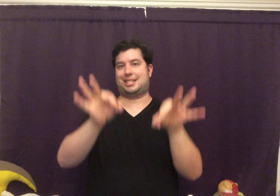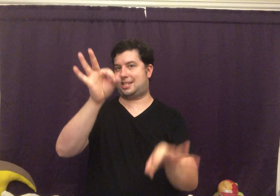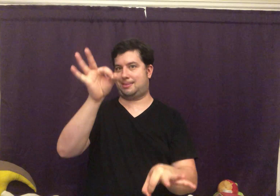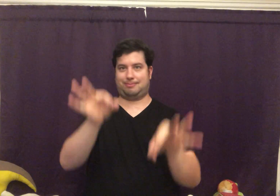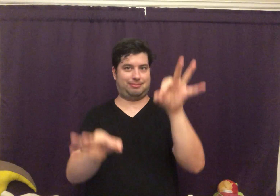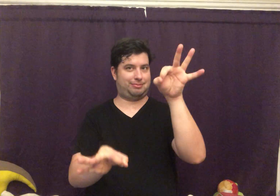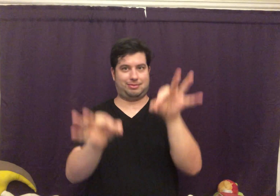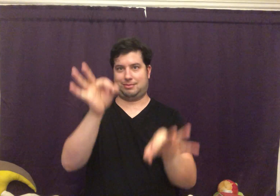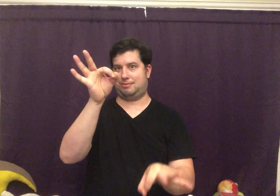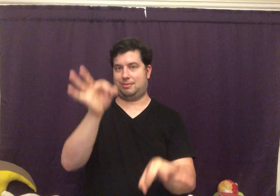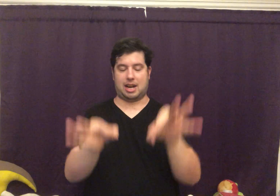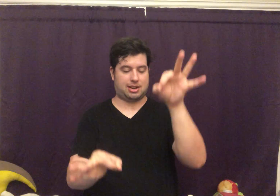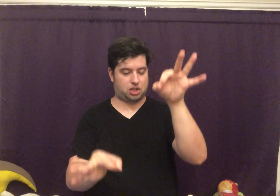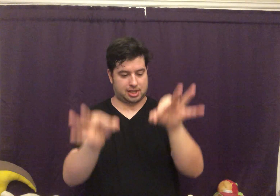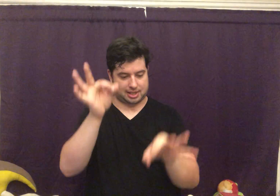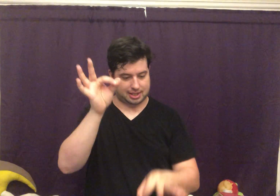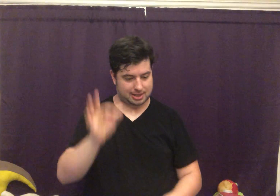justice. Not justice.